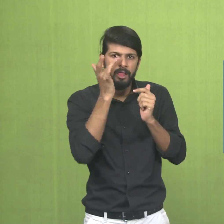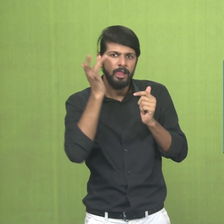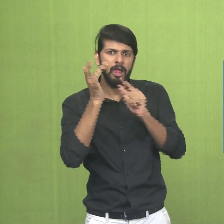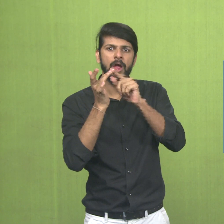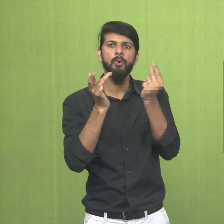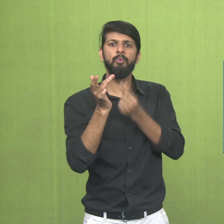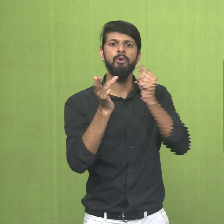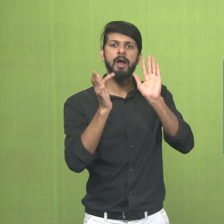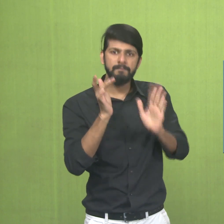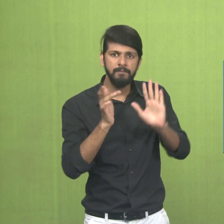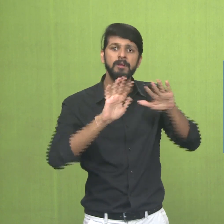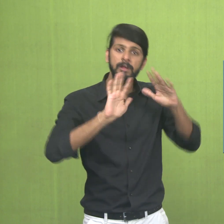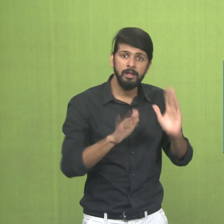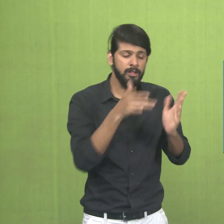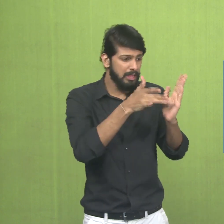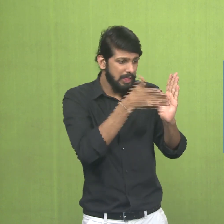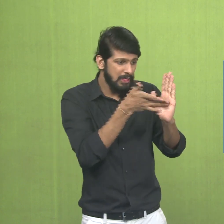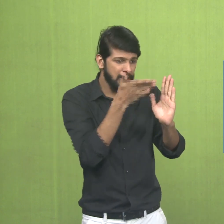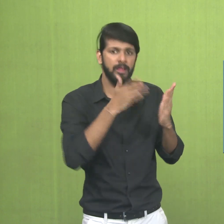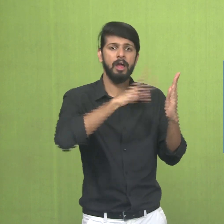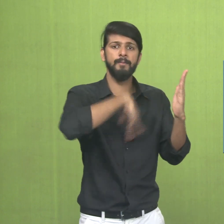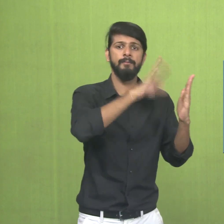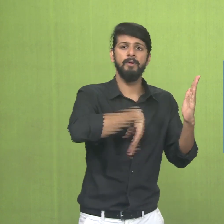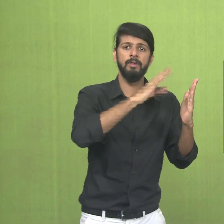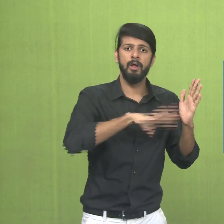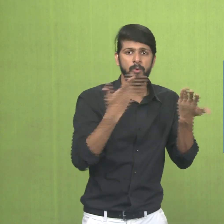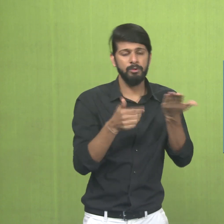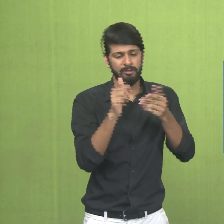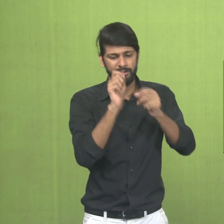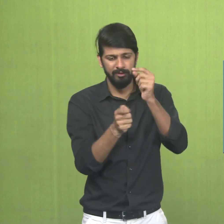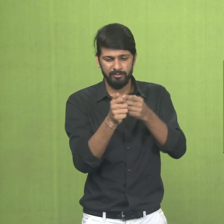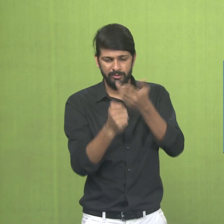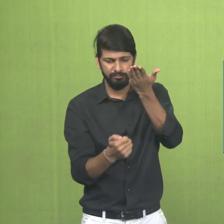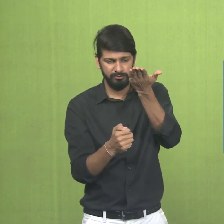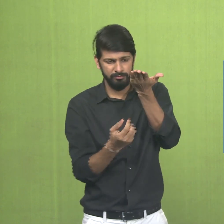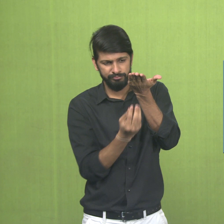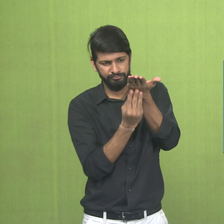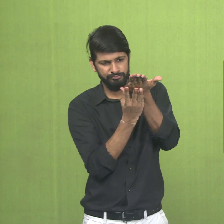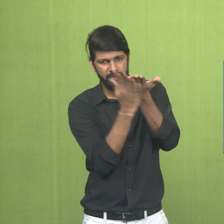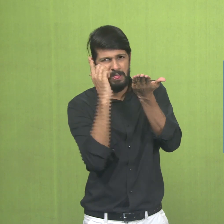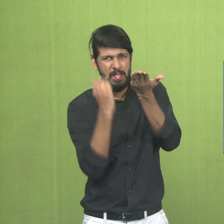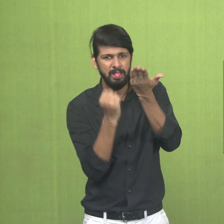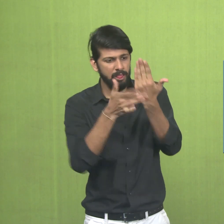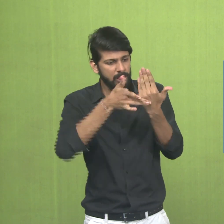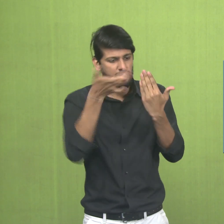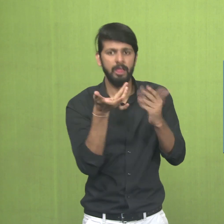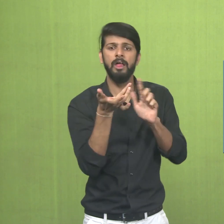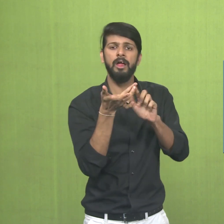kajal. He would use the same thing to paint, to use the black color he would get from